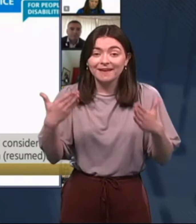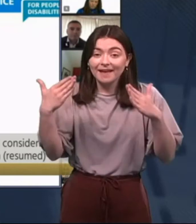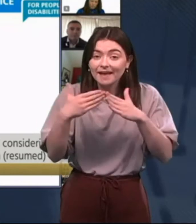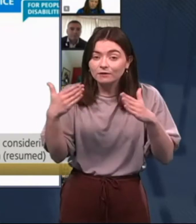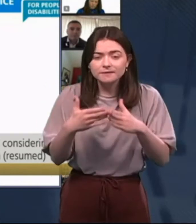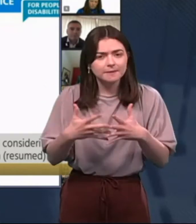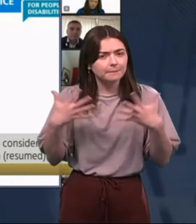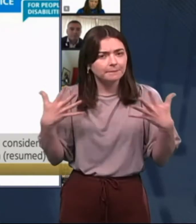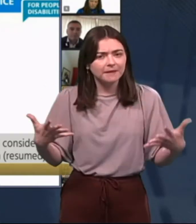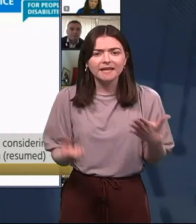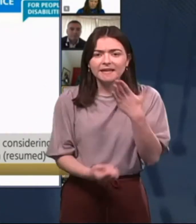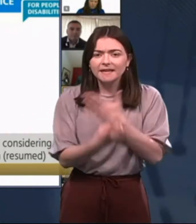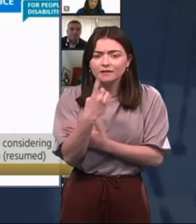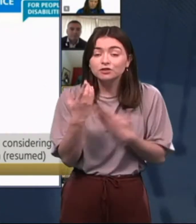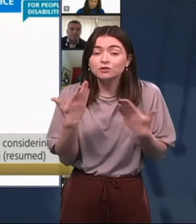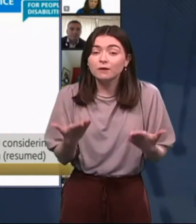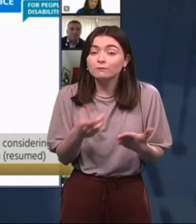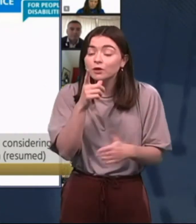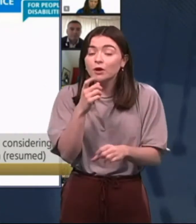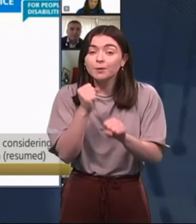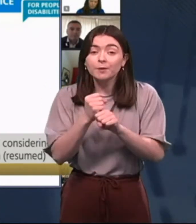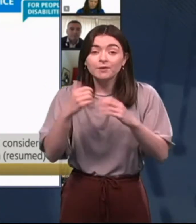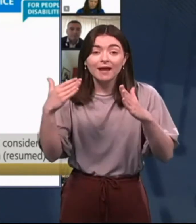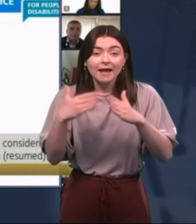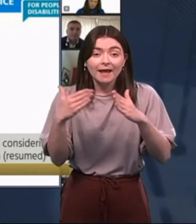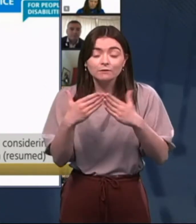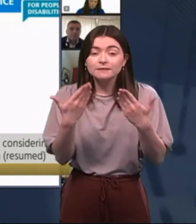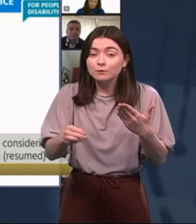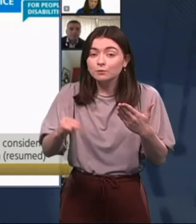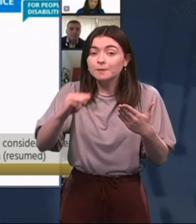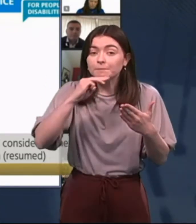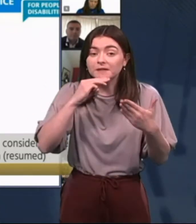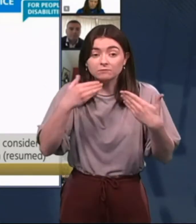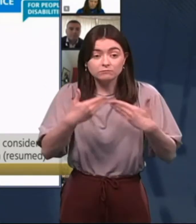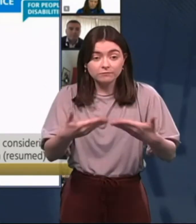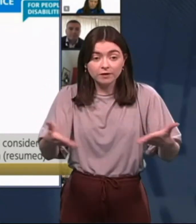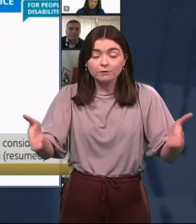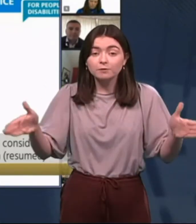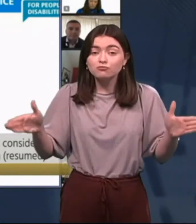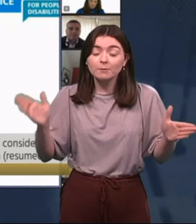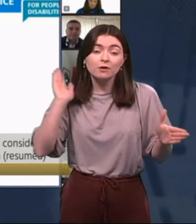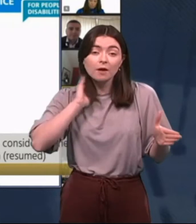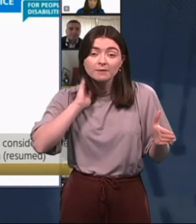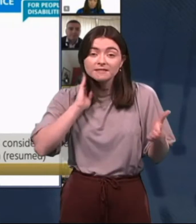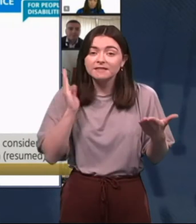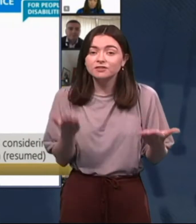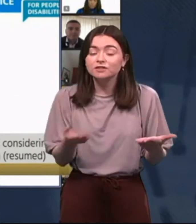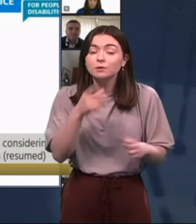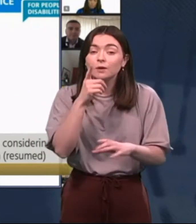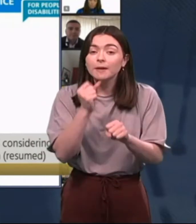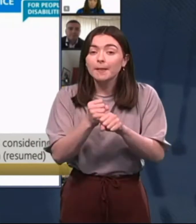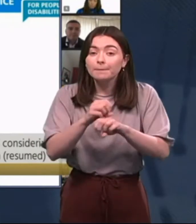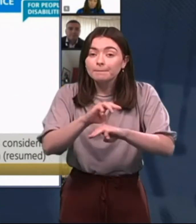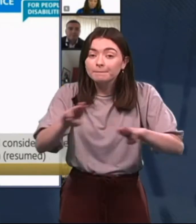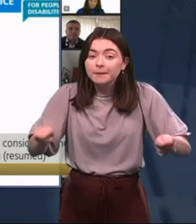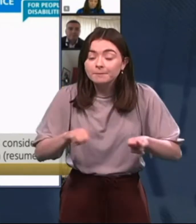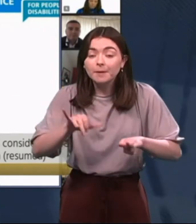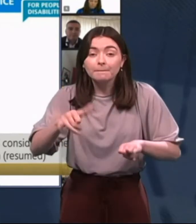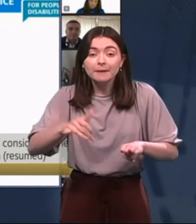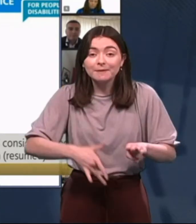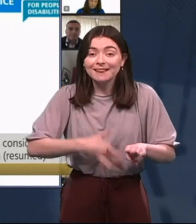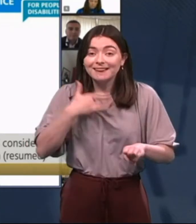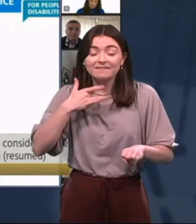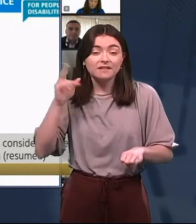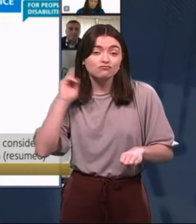is a huge one, and when we're describing housing, we mean the broadest range in terms of accommodation. So we're talking about people who might be living in